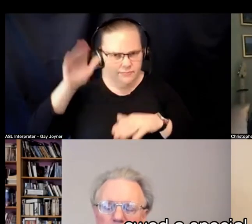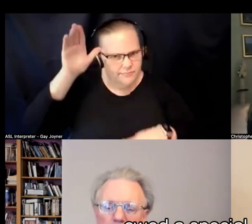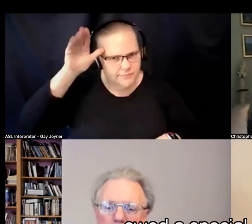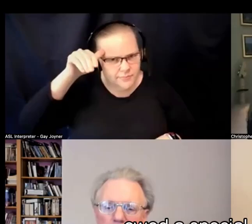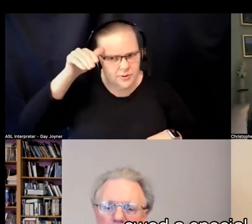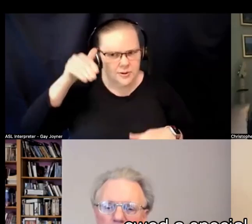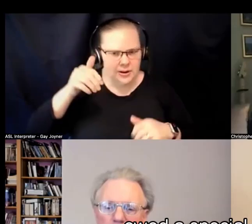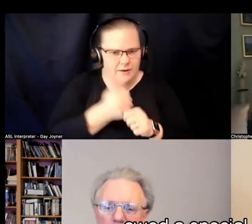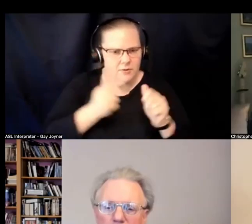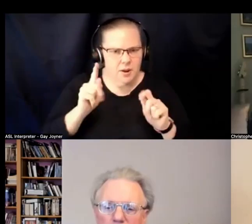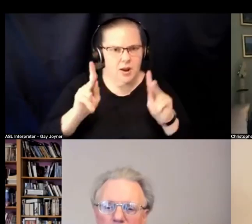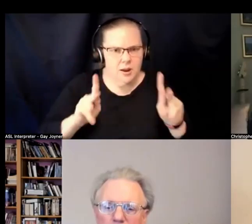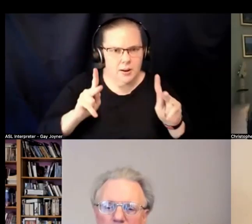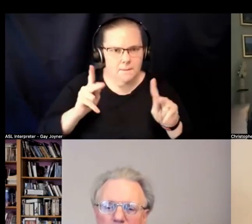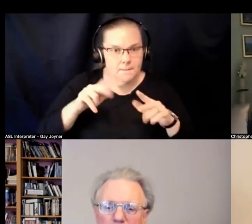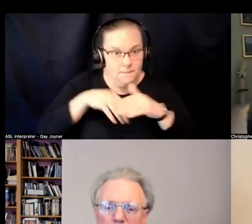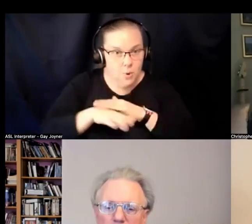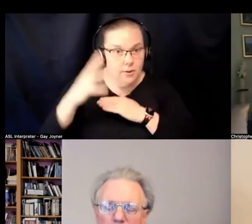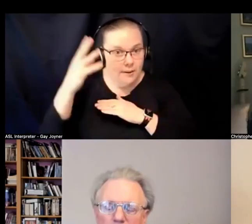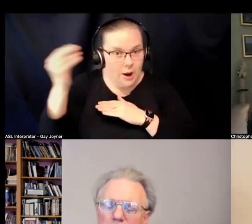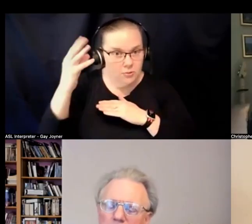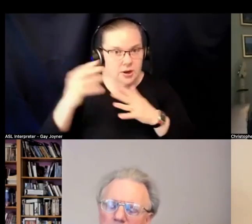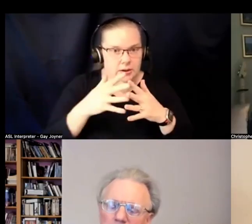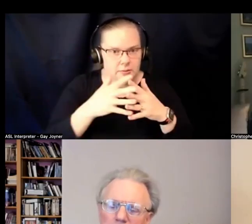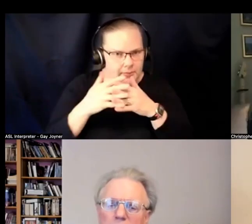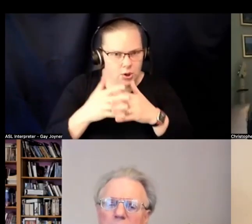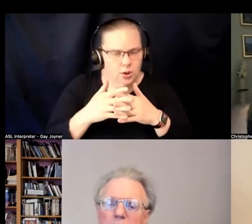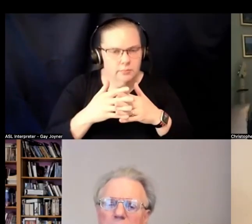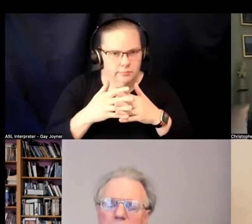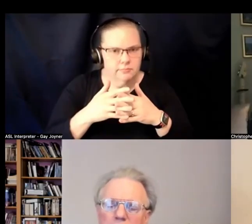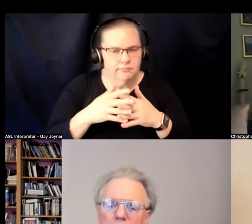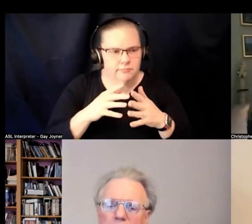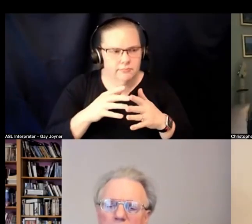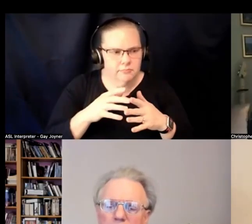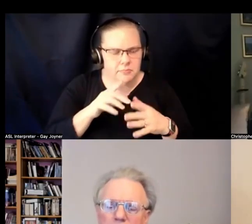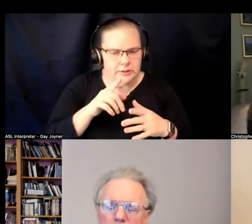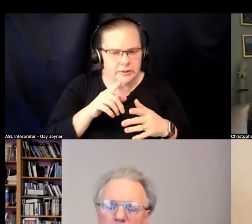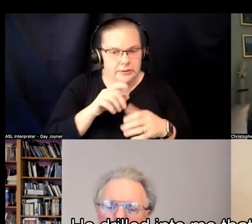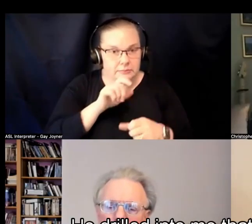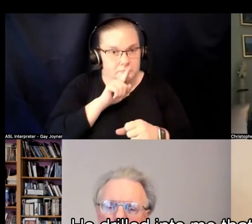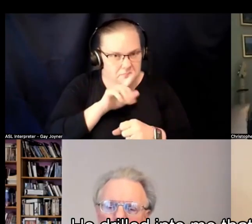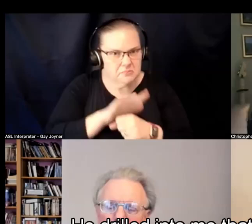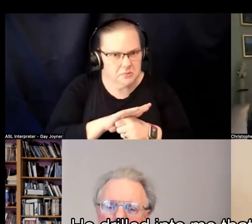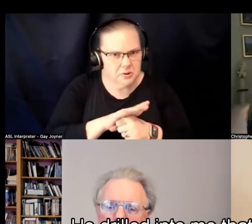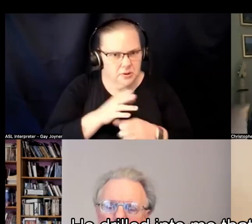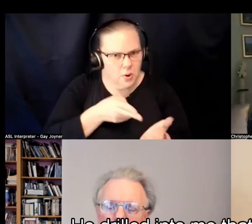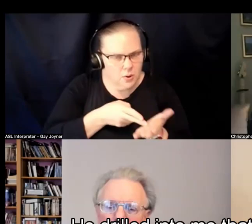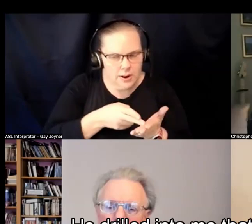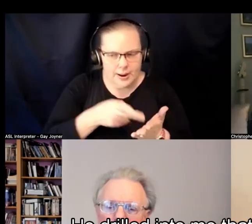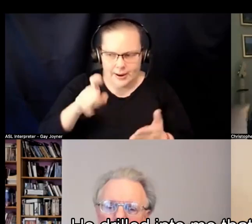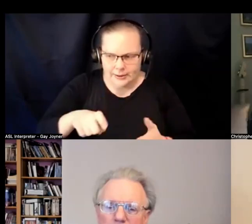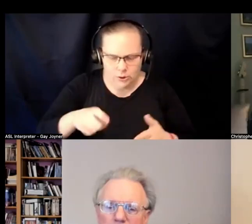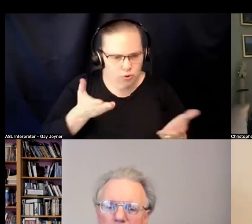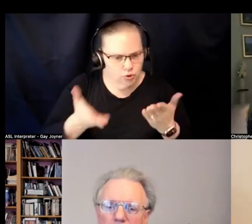special obligation to this country, Anna later explained. His influence on me was so great. He drilled into me that I must serve the